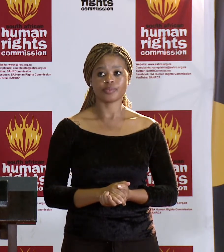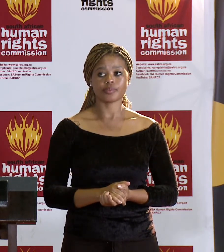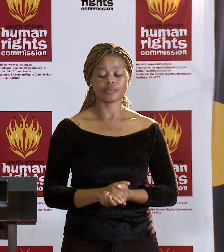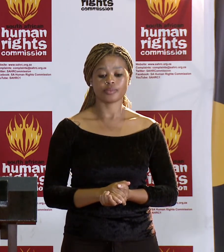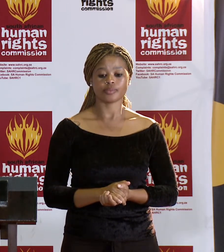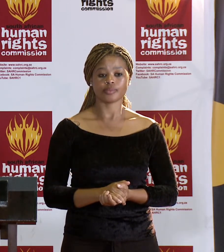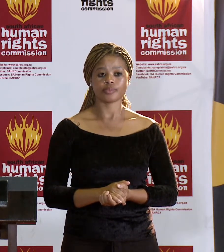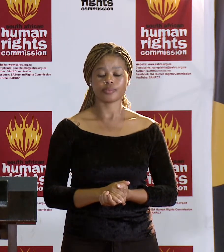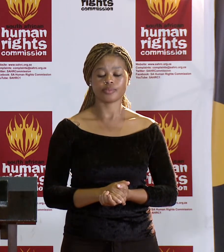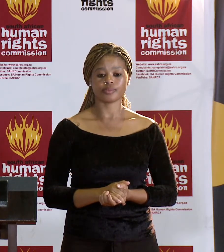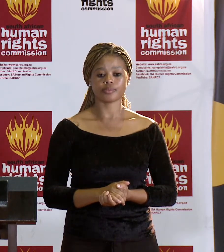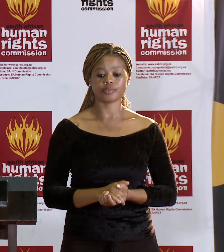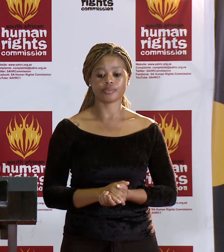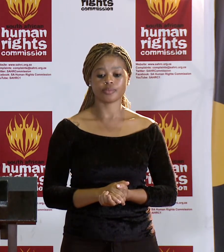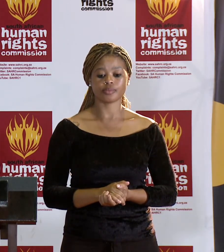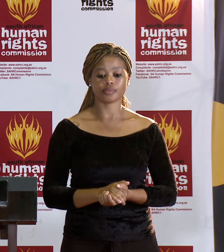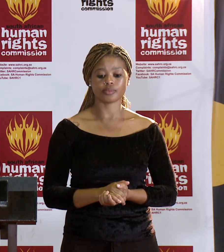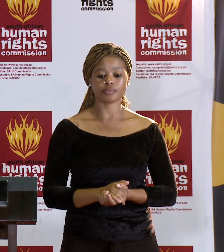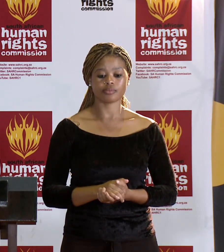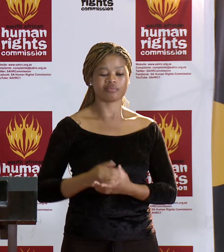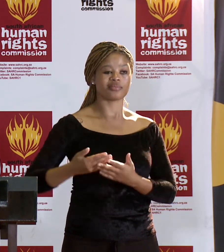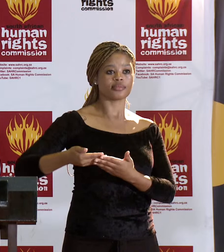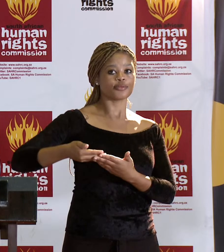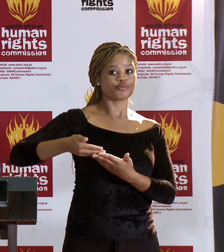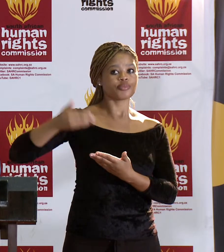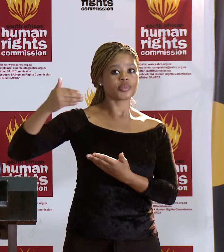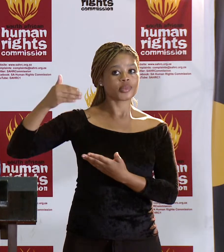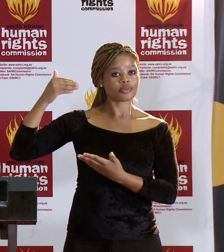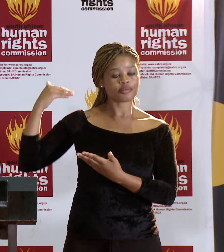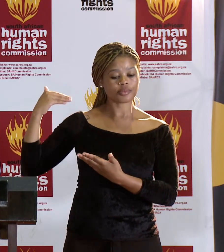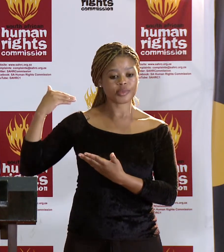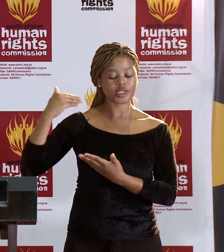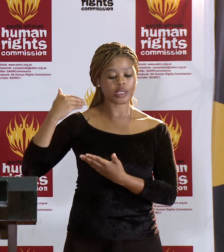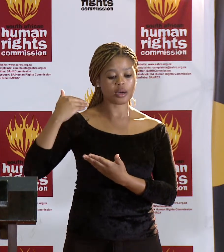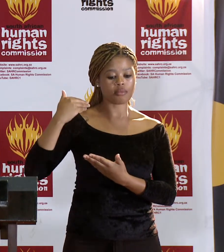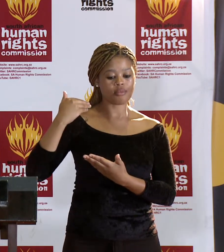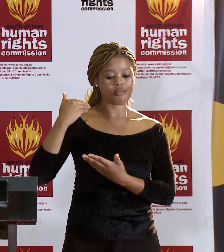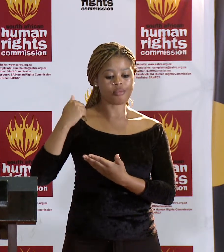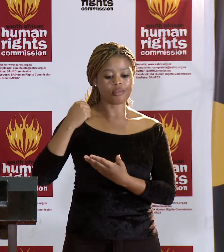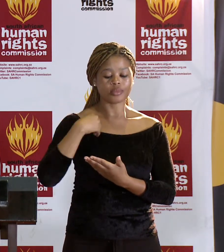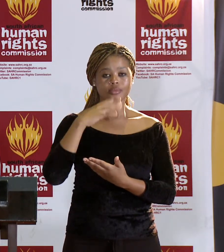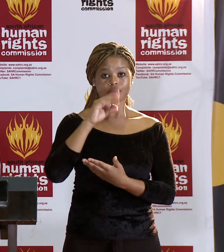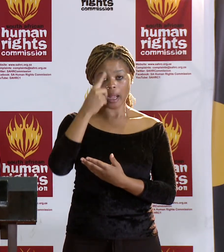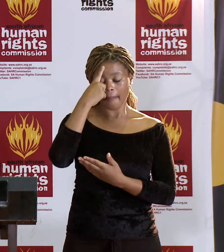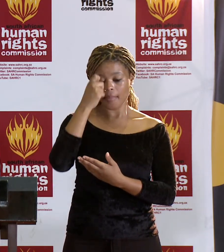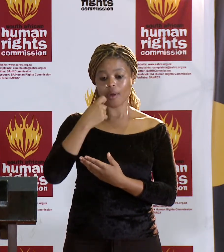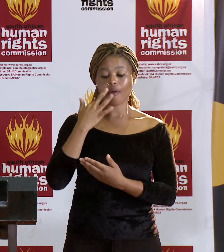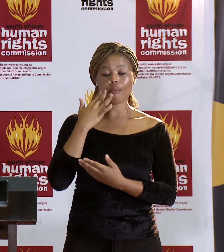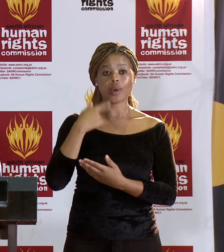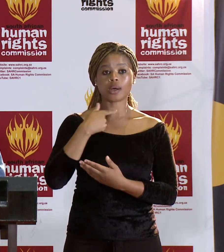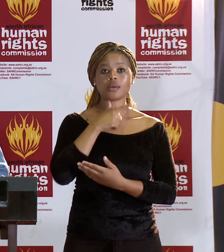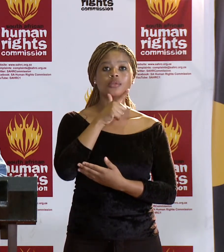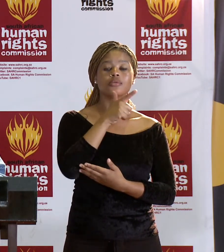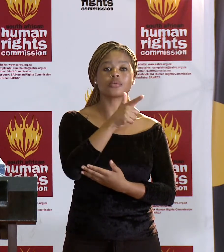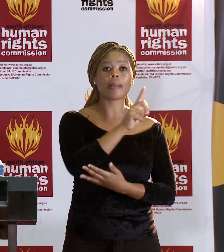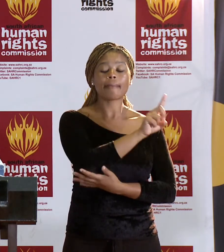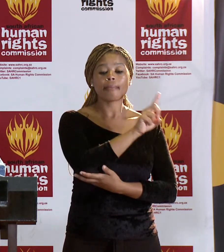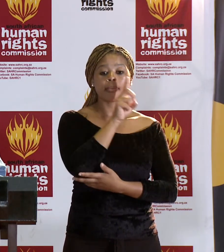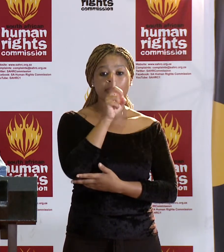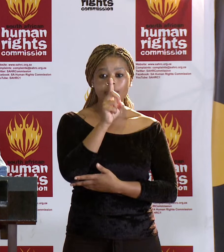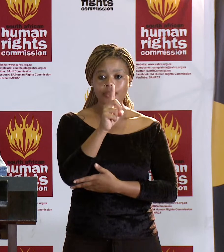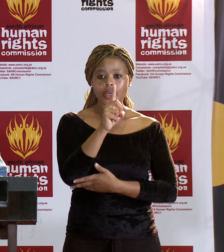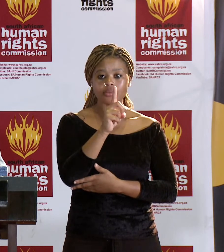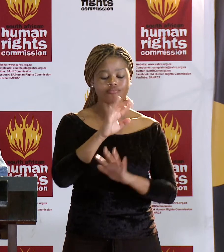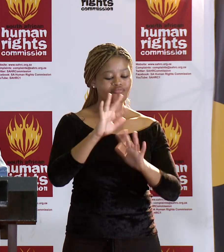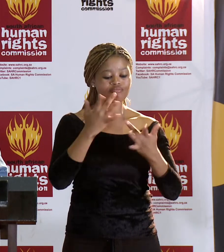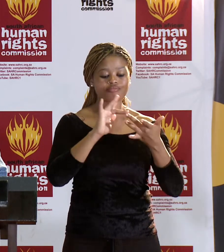you know, it was so long ago, and you won't probably believe me when I tell you, but there was